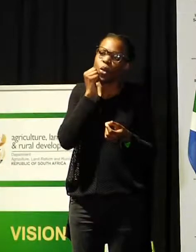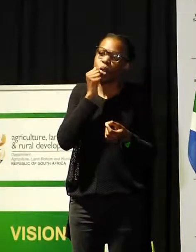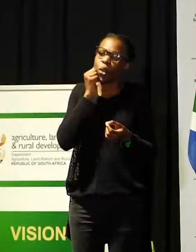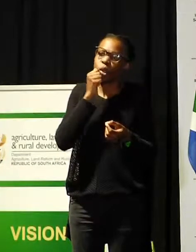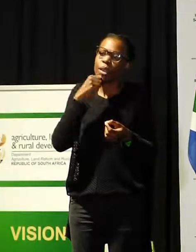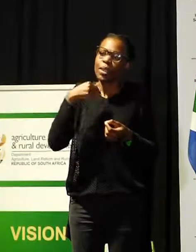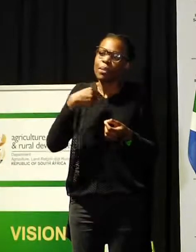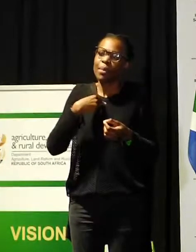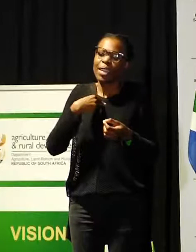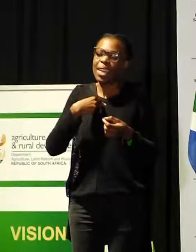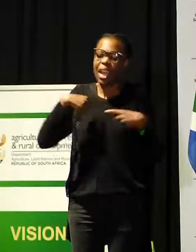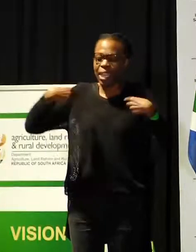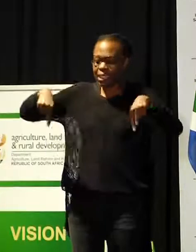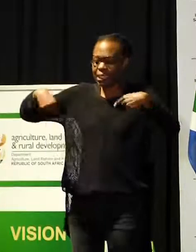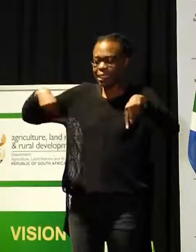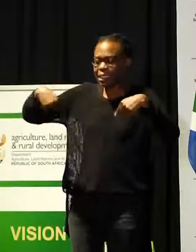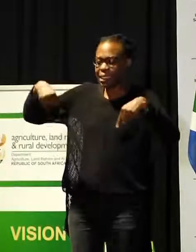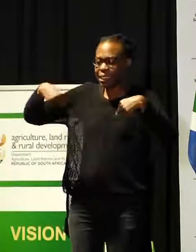deputy president.